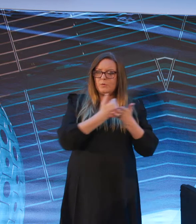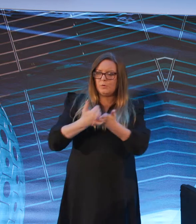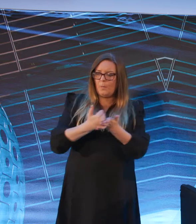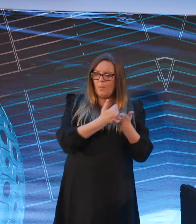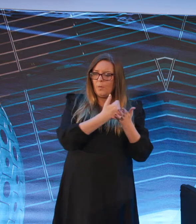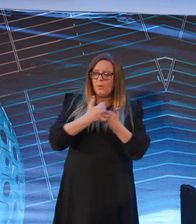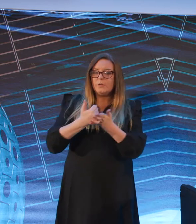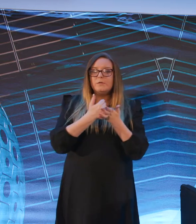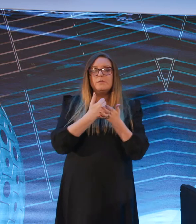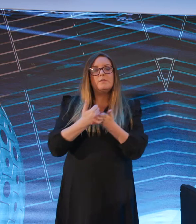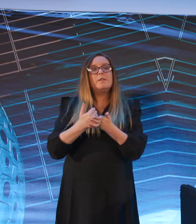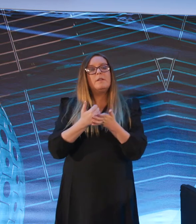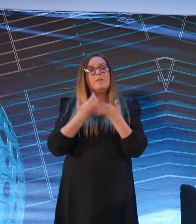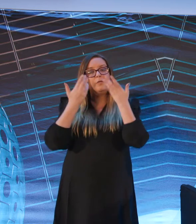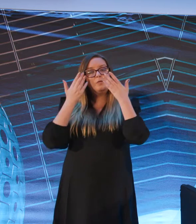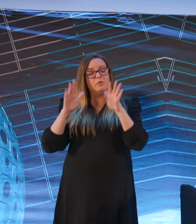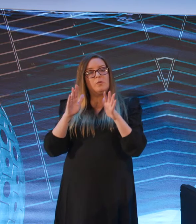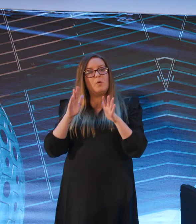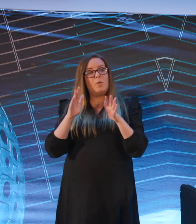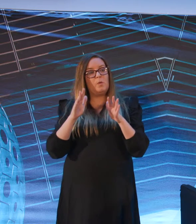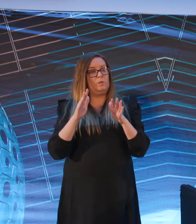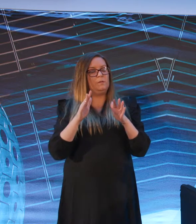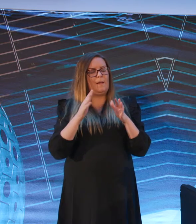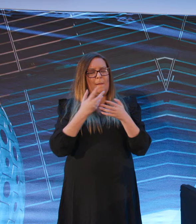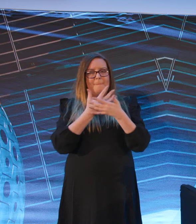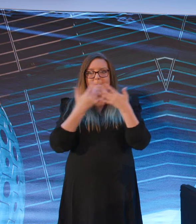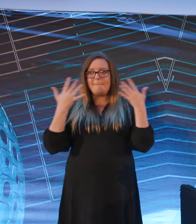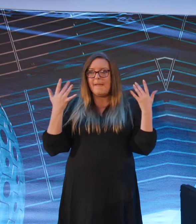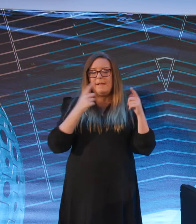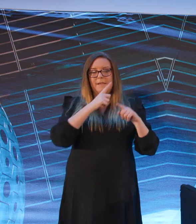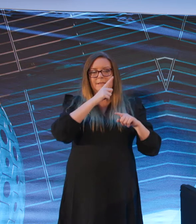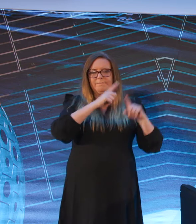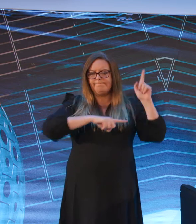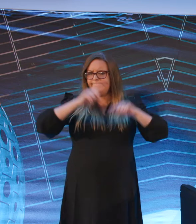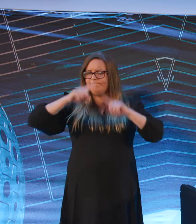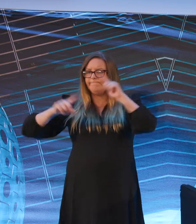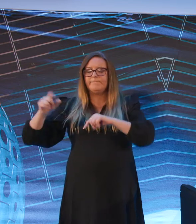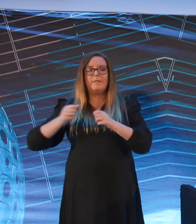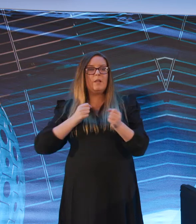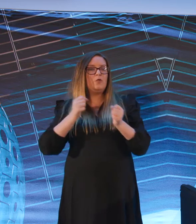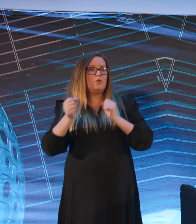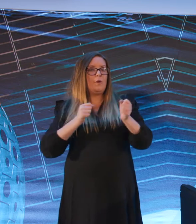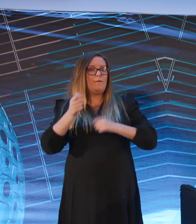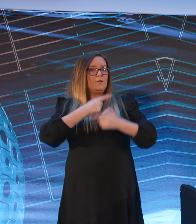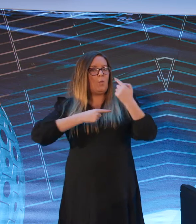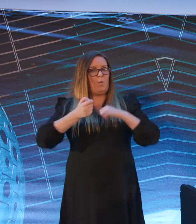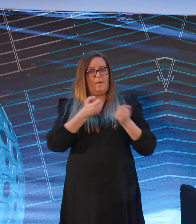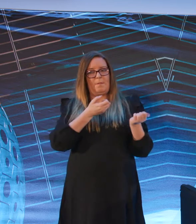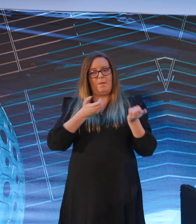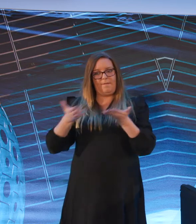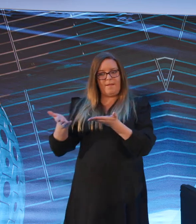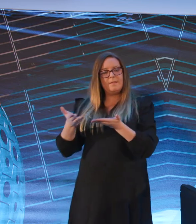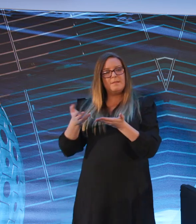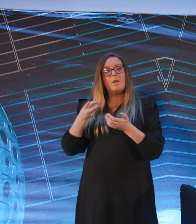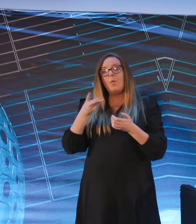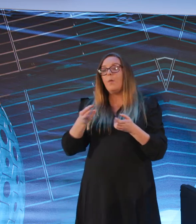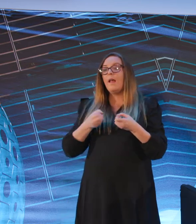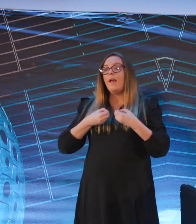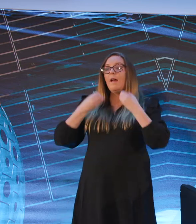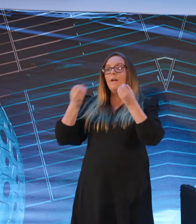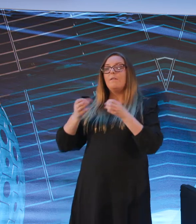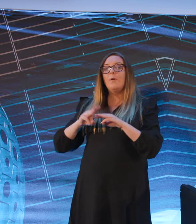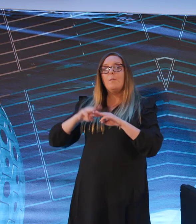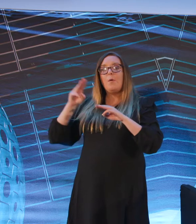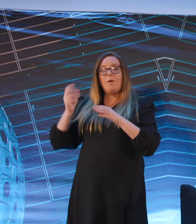together virtually and physically the many important services we provide. And we will offer more